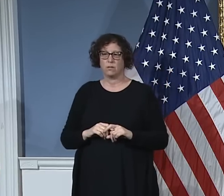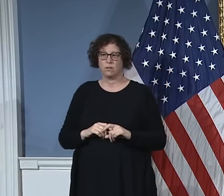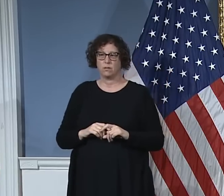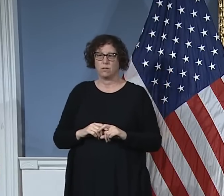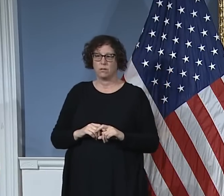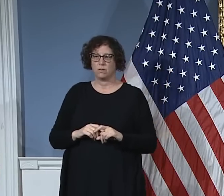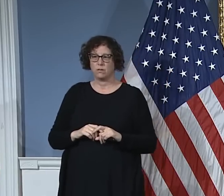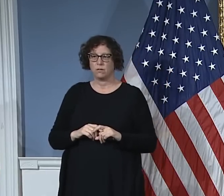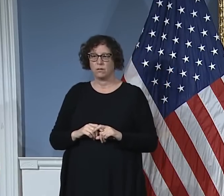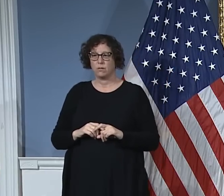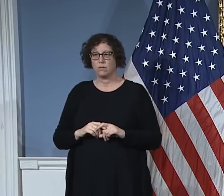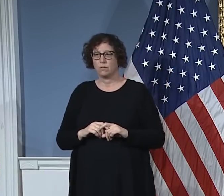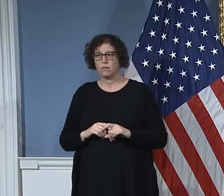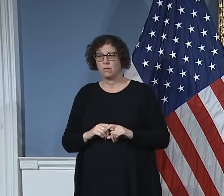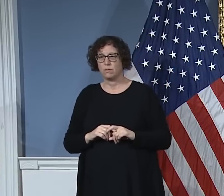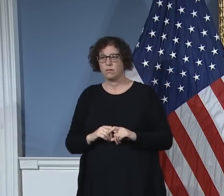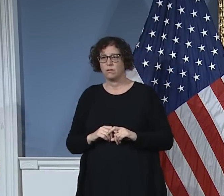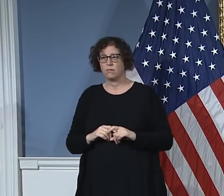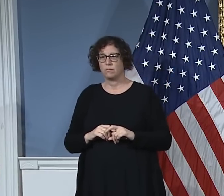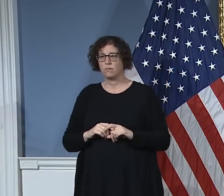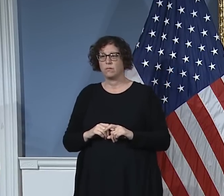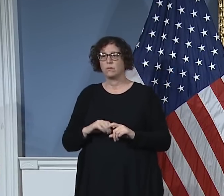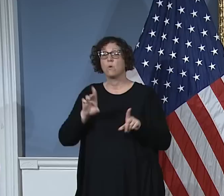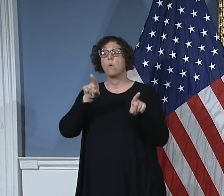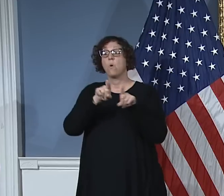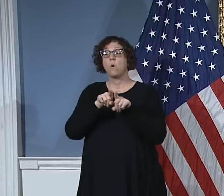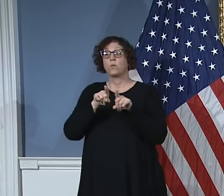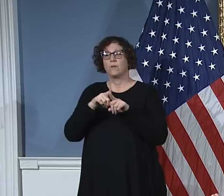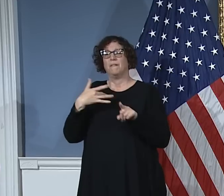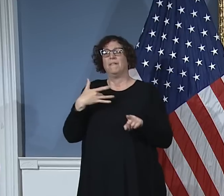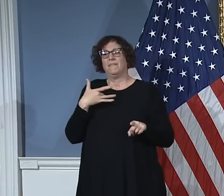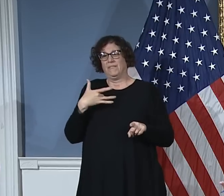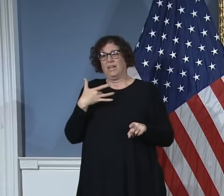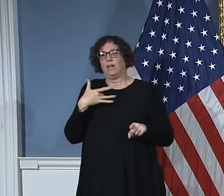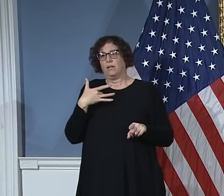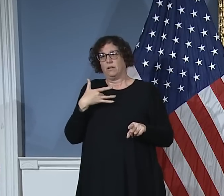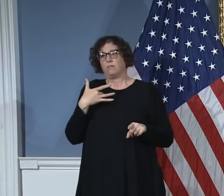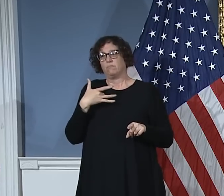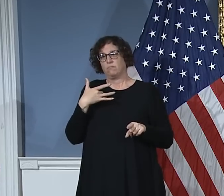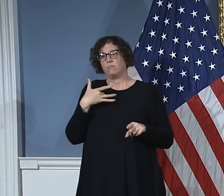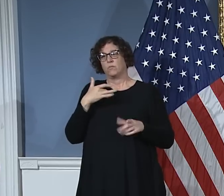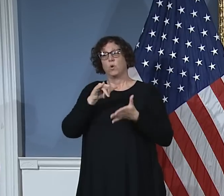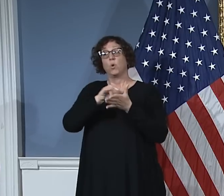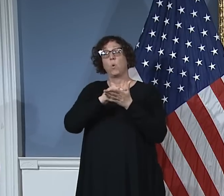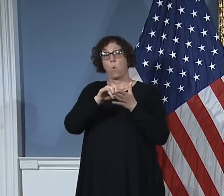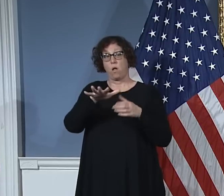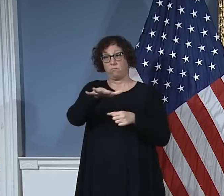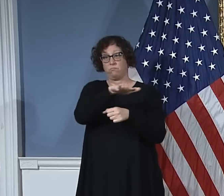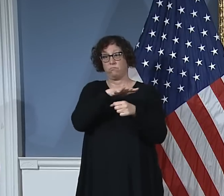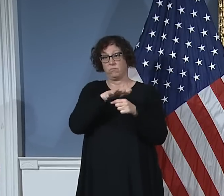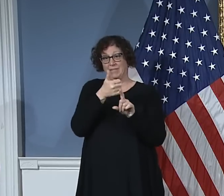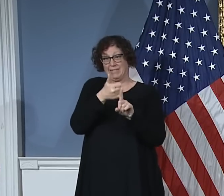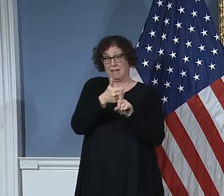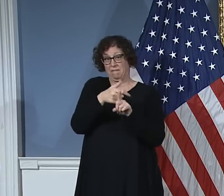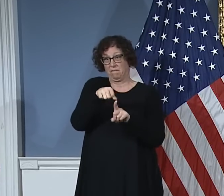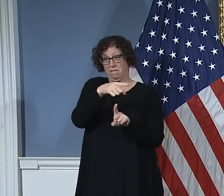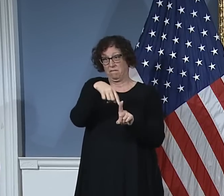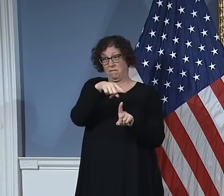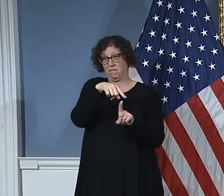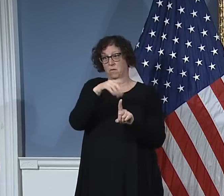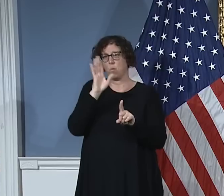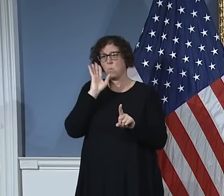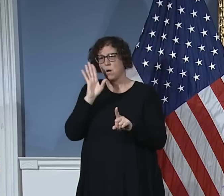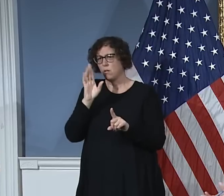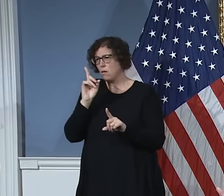amount of pressure from fellow New Yorkers, too. I think the point that you heard from my colleagues about people, like literally, I think you said cutting people a wide